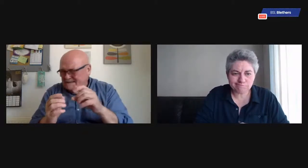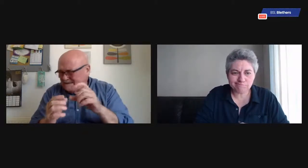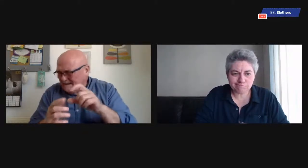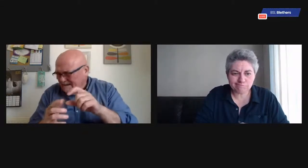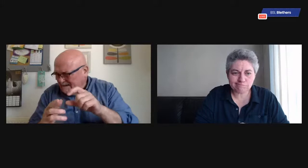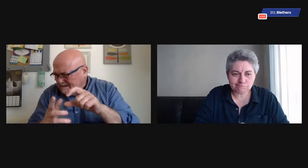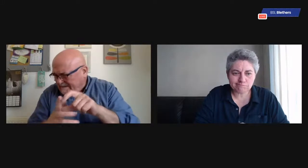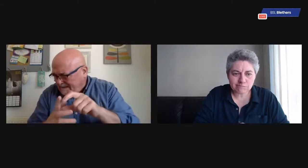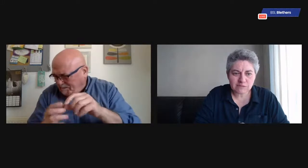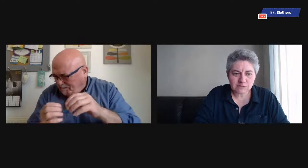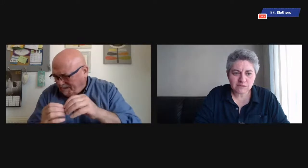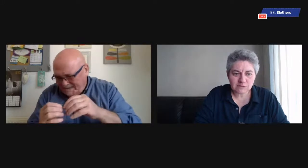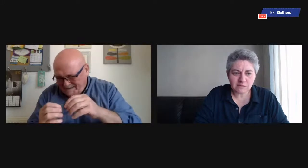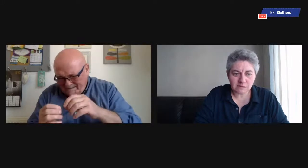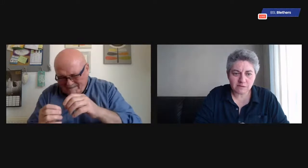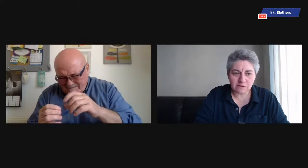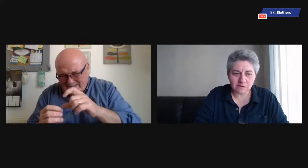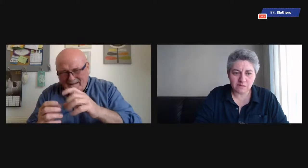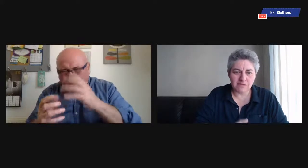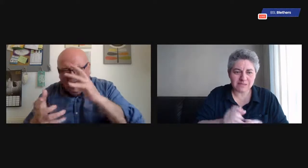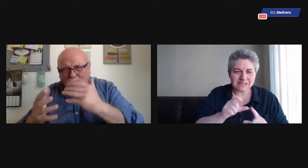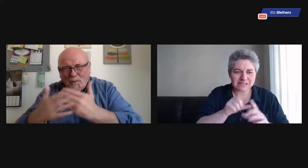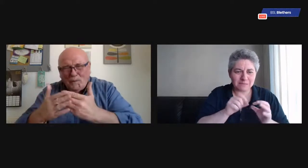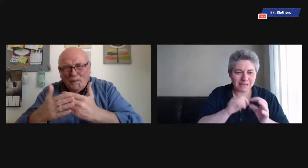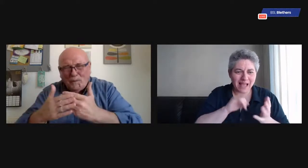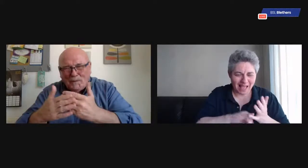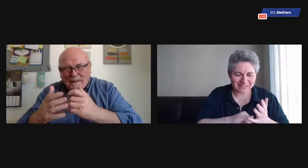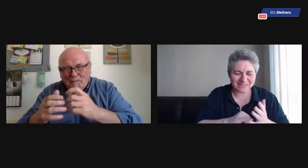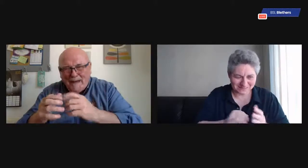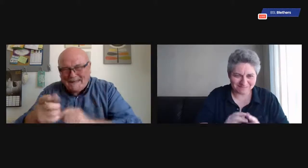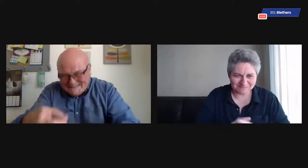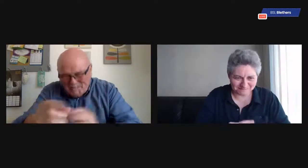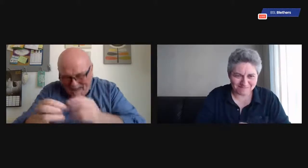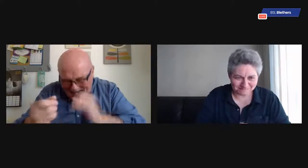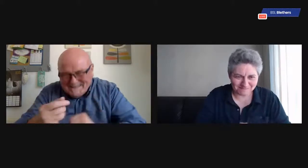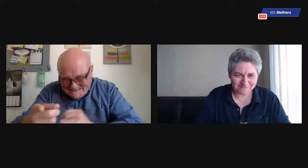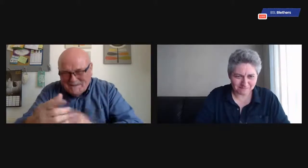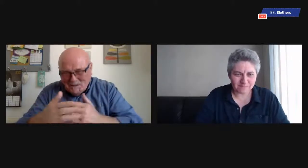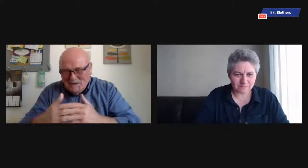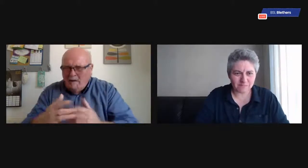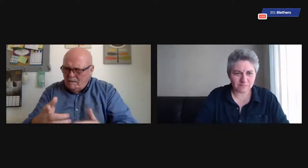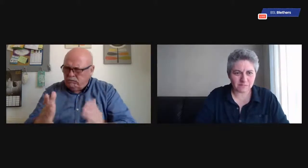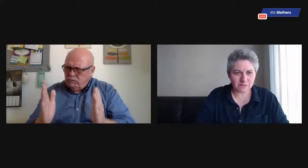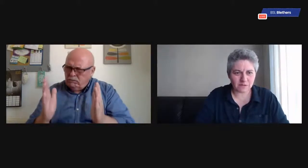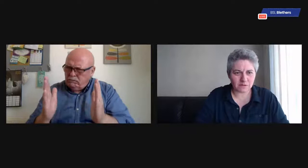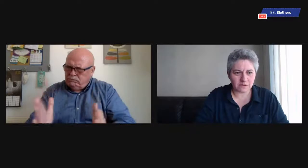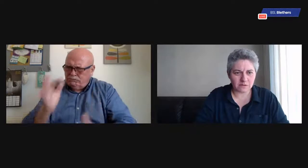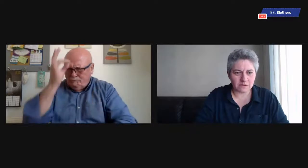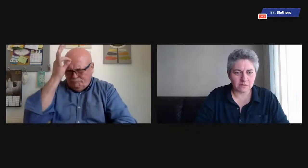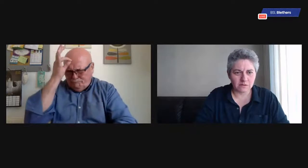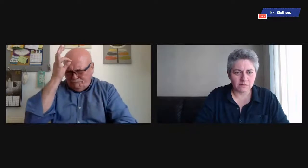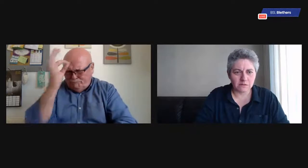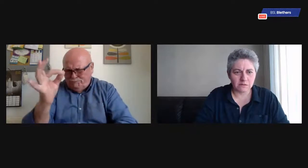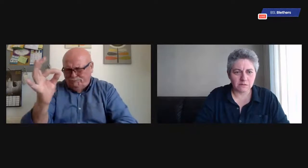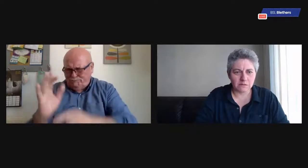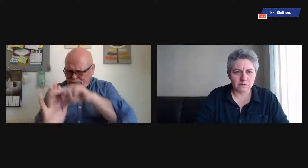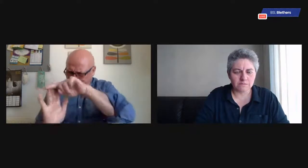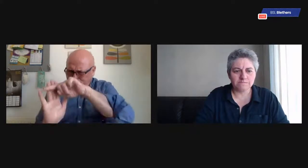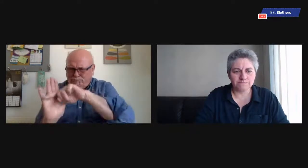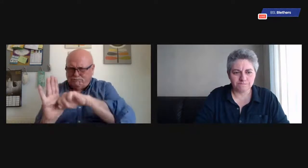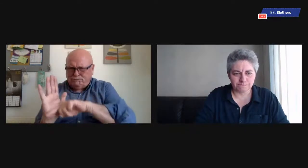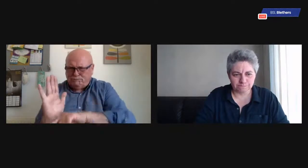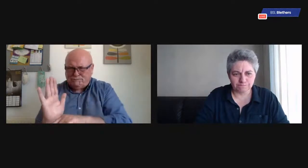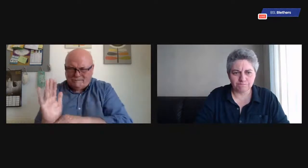you're absolutely right. In England, we have our DRB, and we in Scotland, you